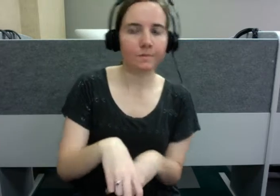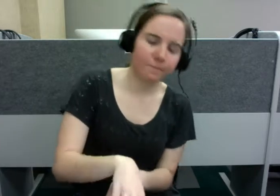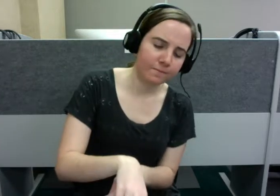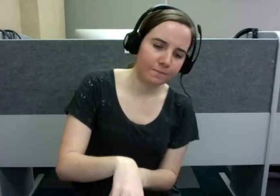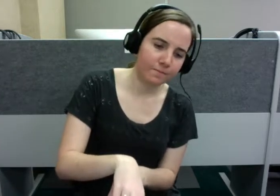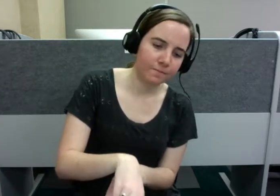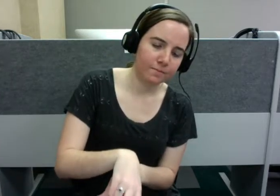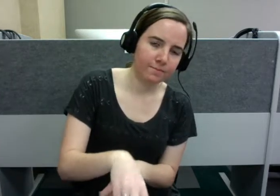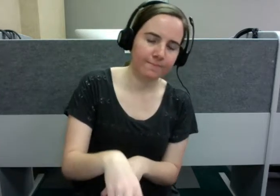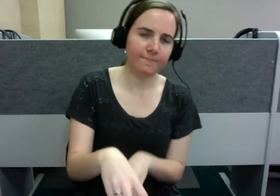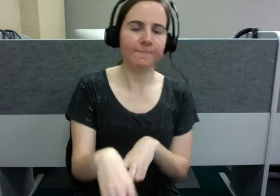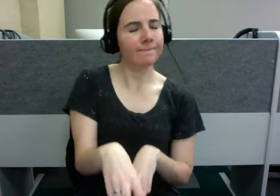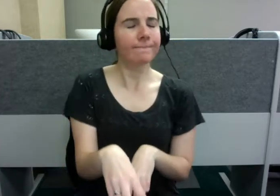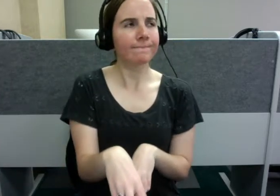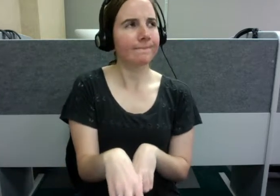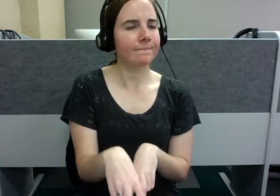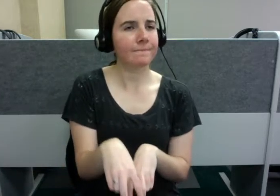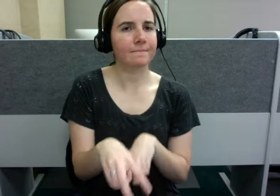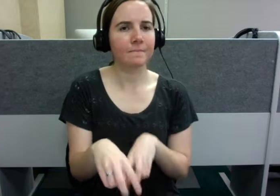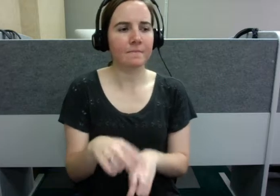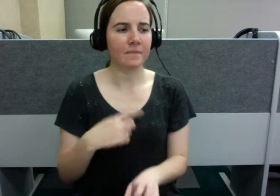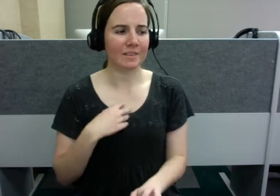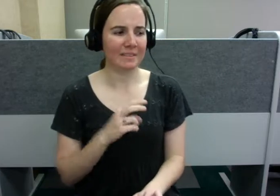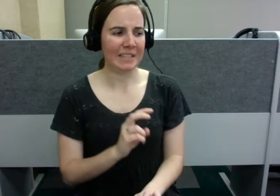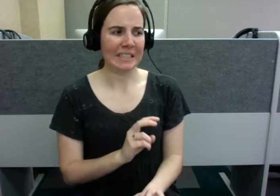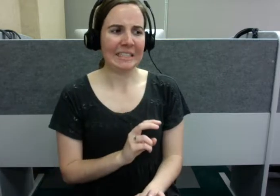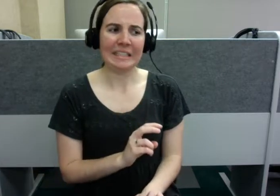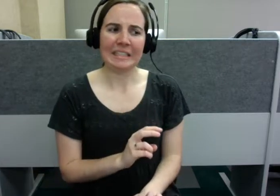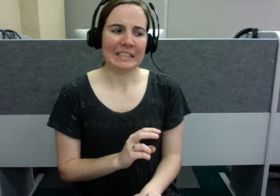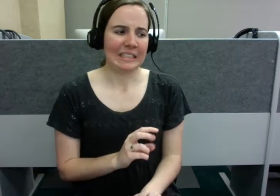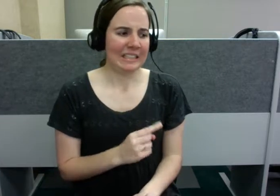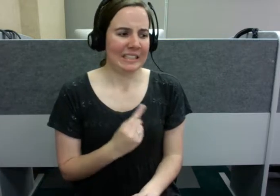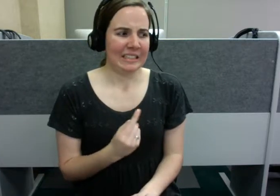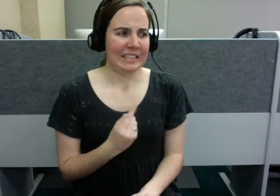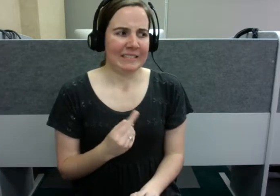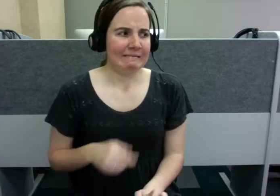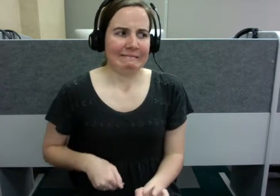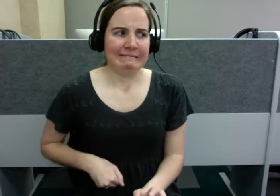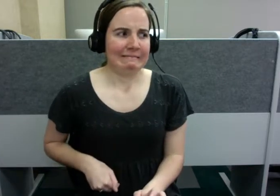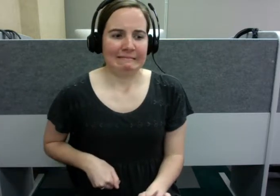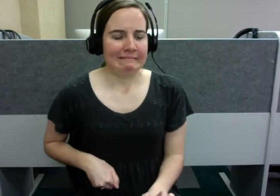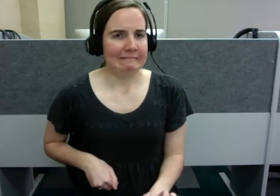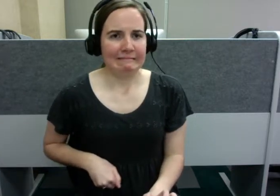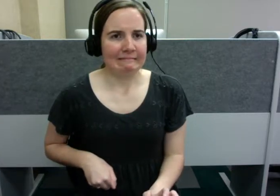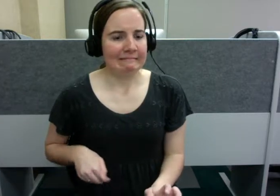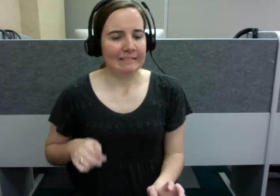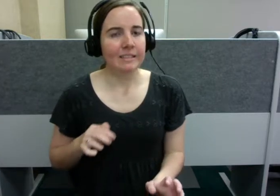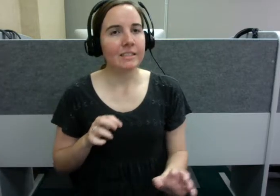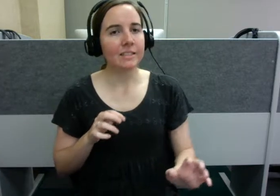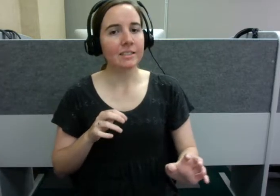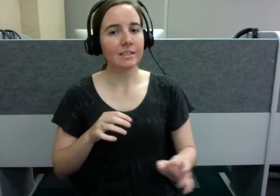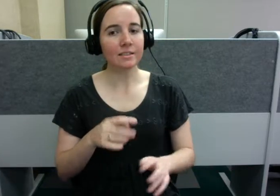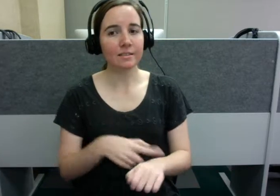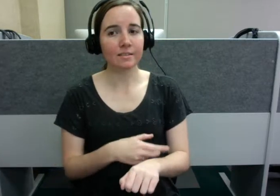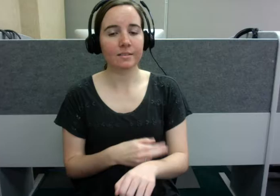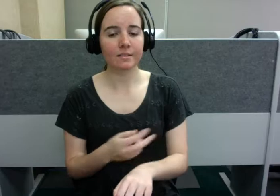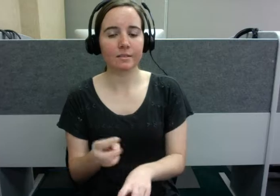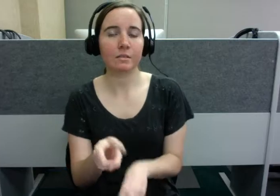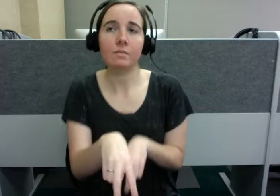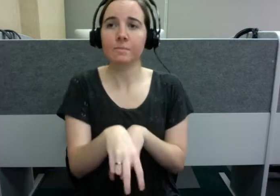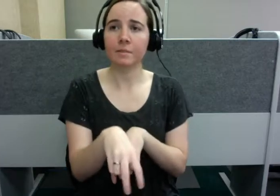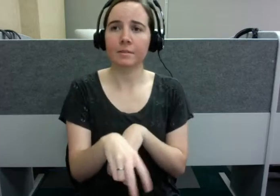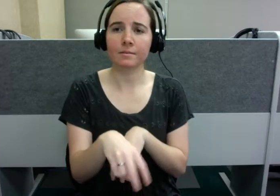couple steps, falls down. I'm like, this is not a good sign for this lamb at all. Gets up, walks to the corner, it's